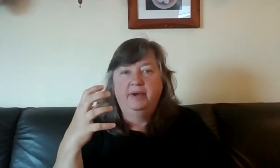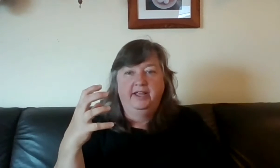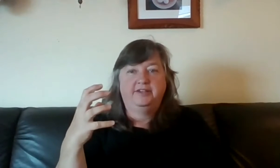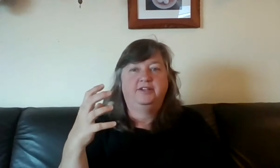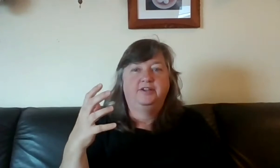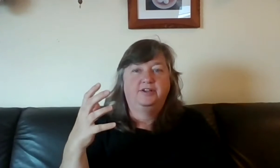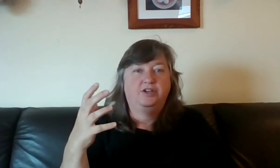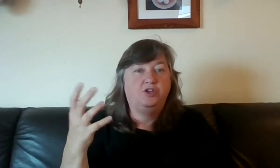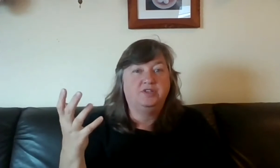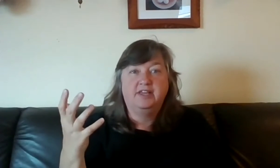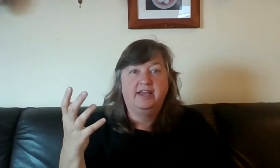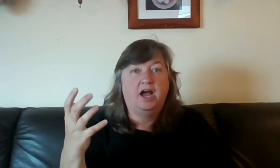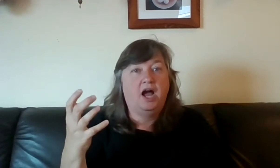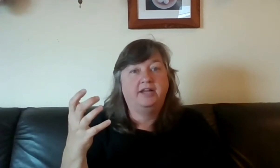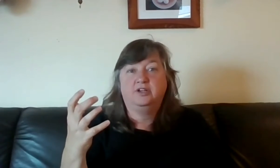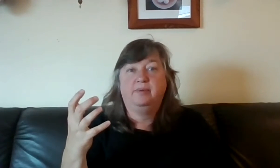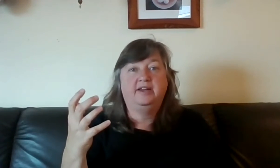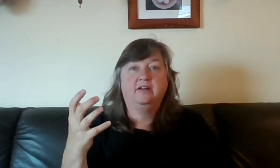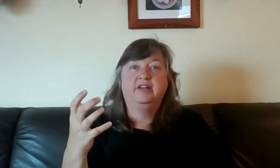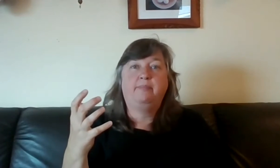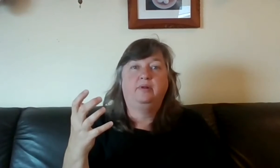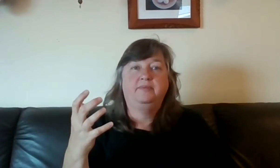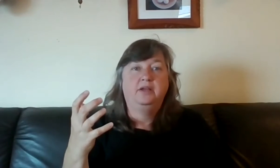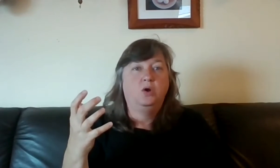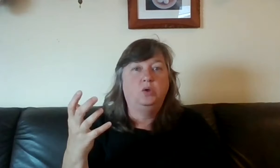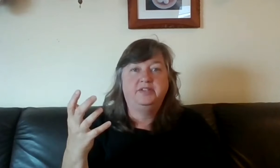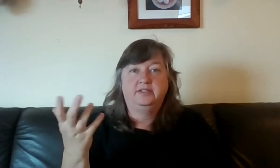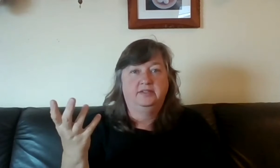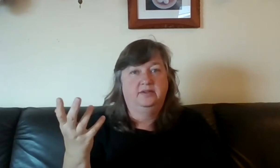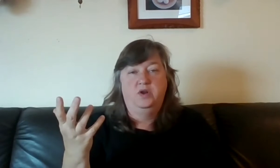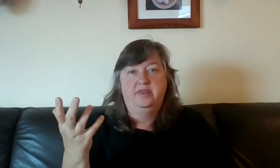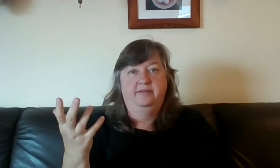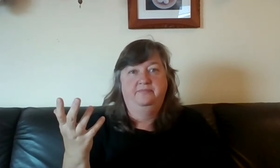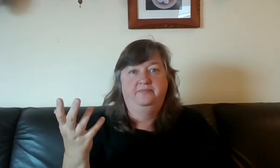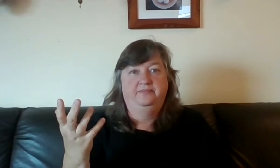bite, you're saying, I took a bite out of an apple. Whole sentence in one thing.